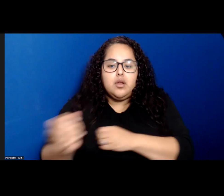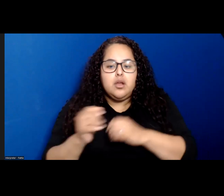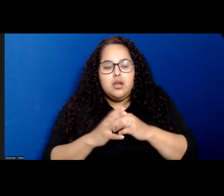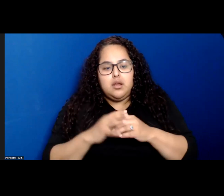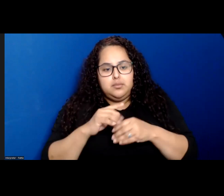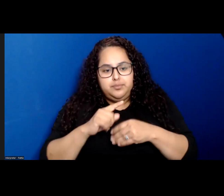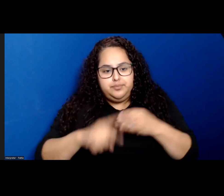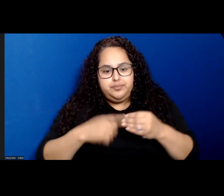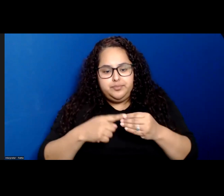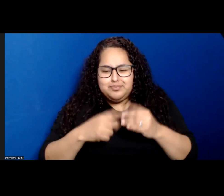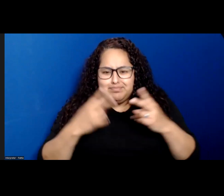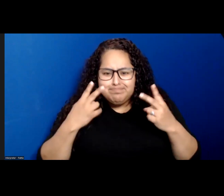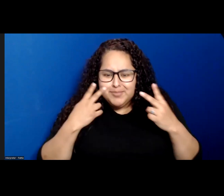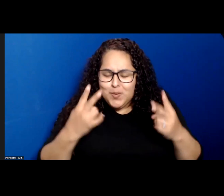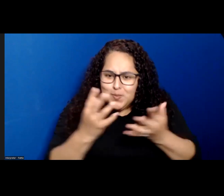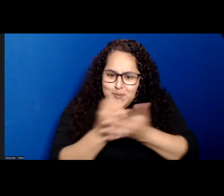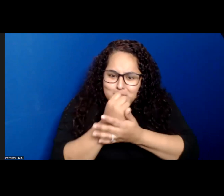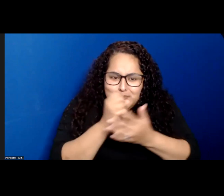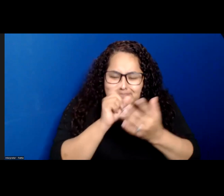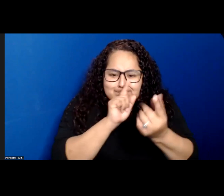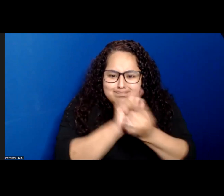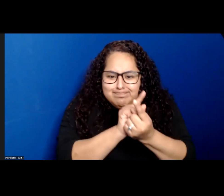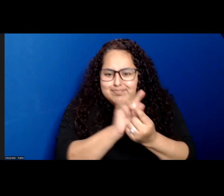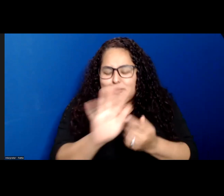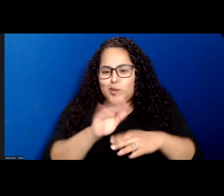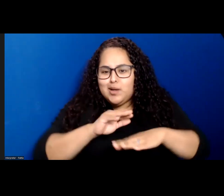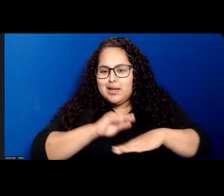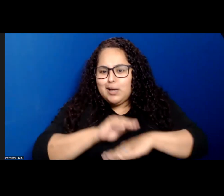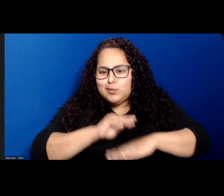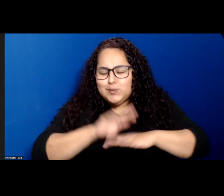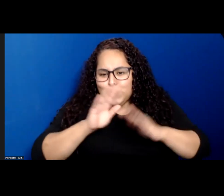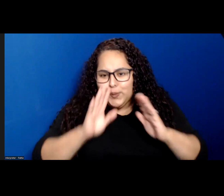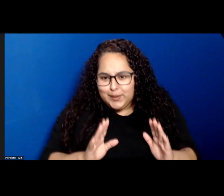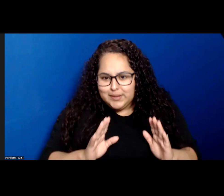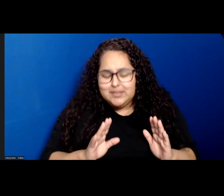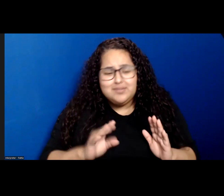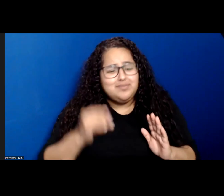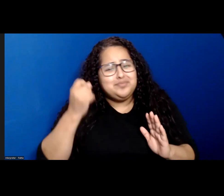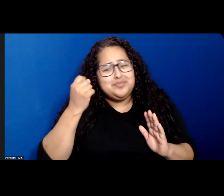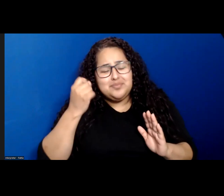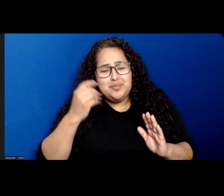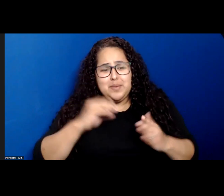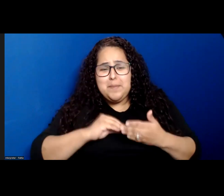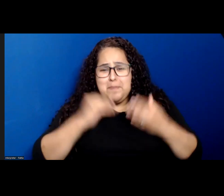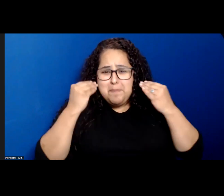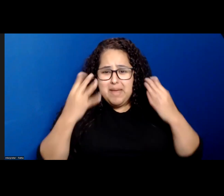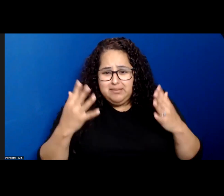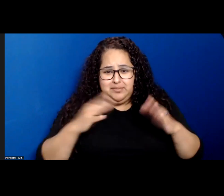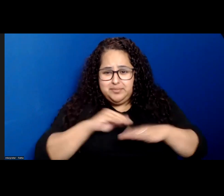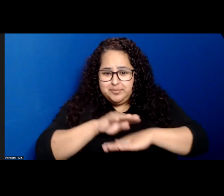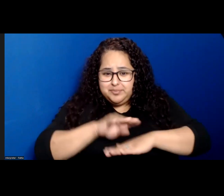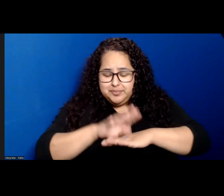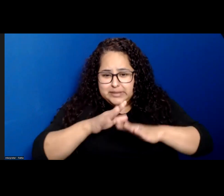about senior counselor. There's gonna be a lot of counselors here at school that you're